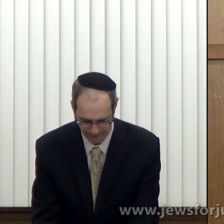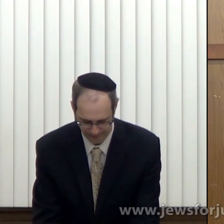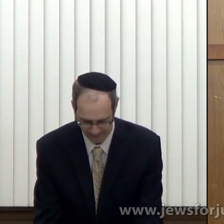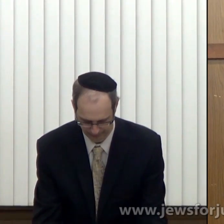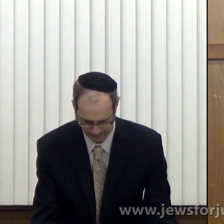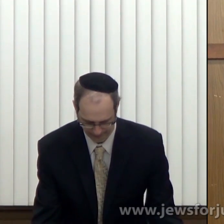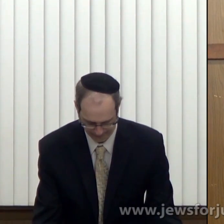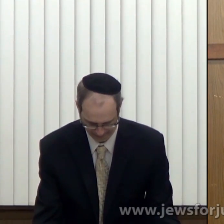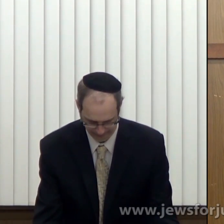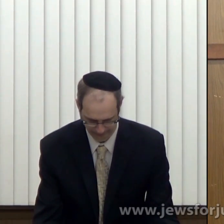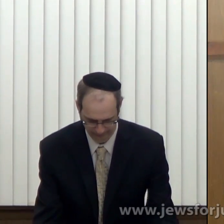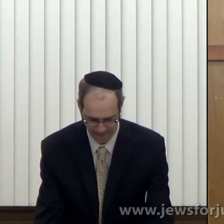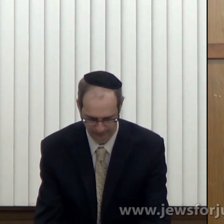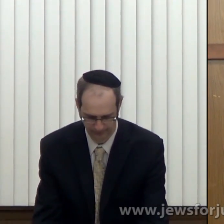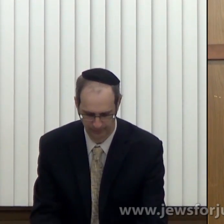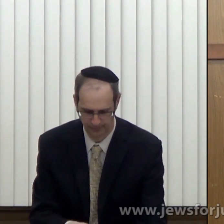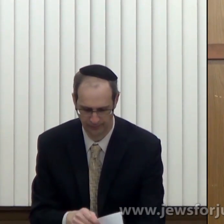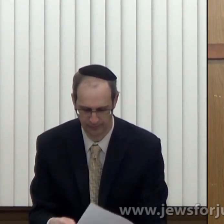sheets.